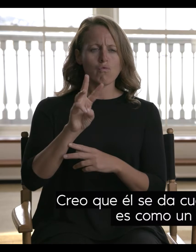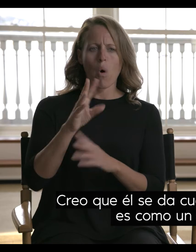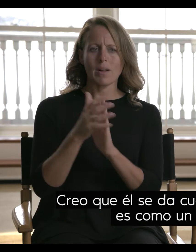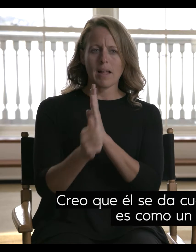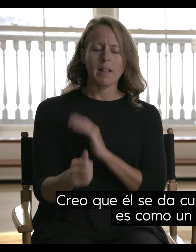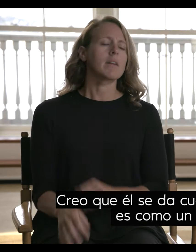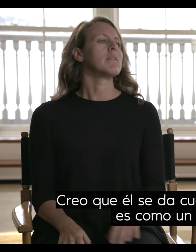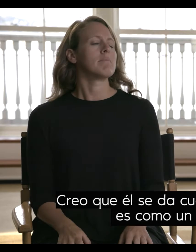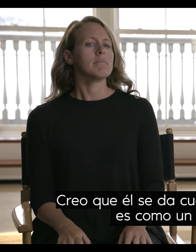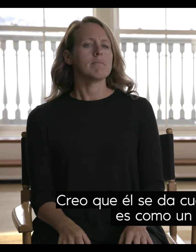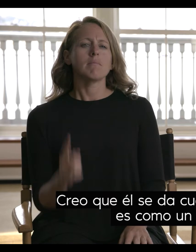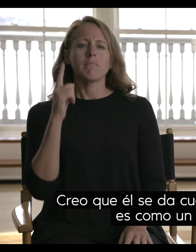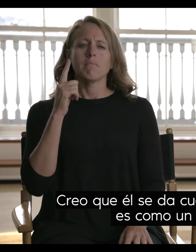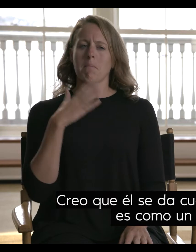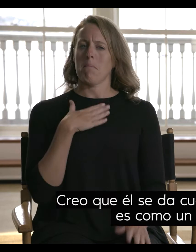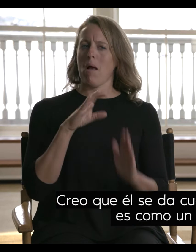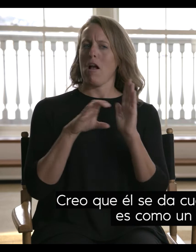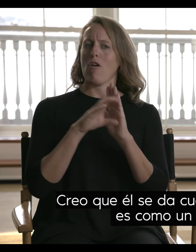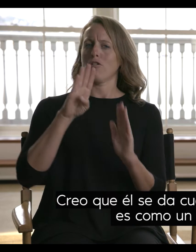I think he sees